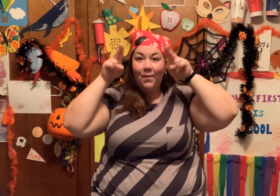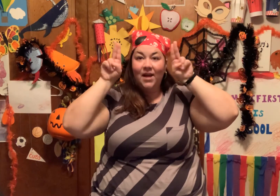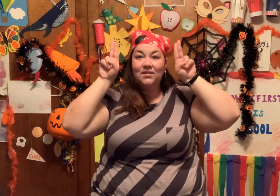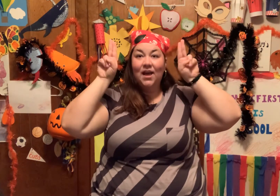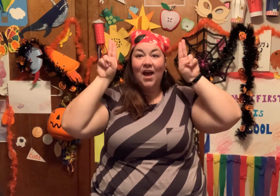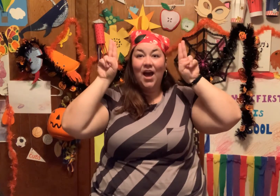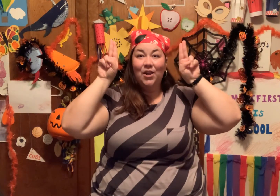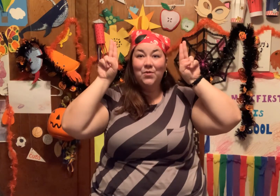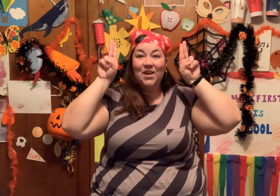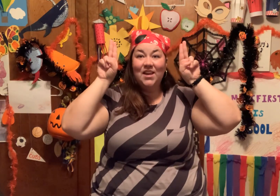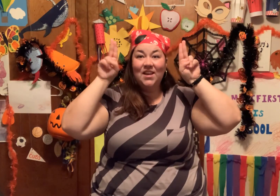mask. Halloween.